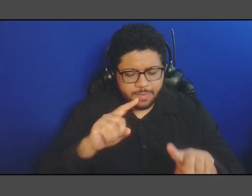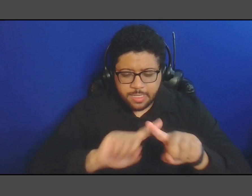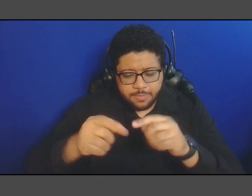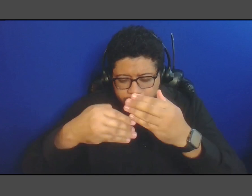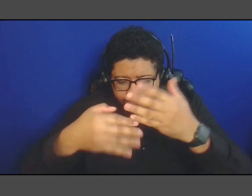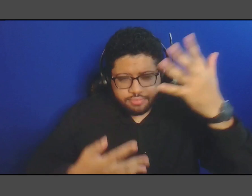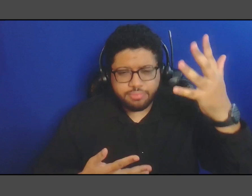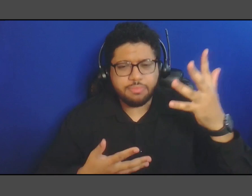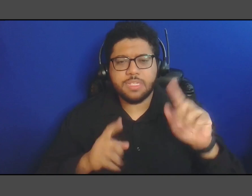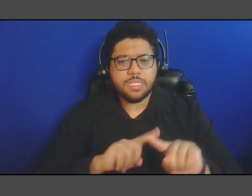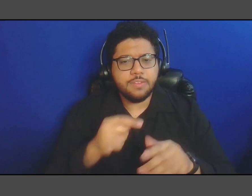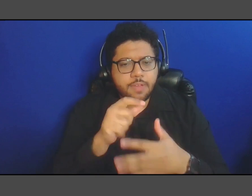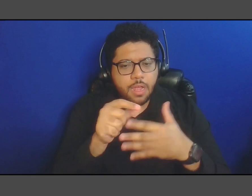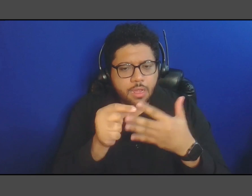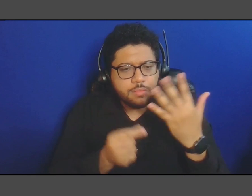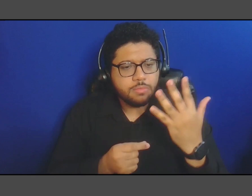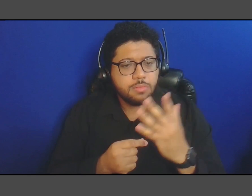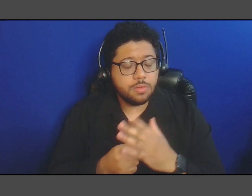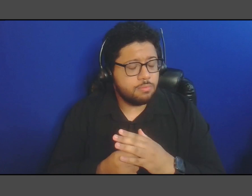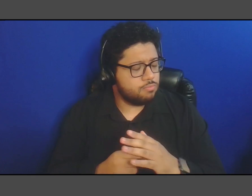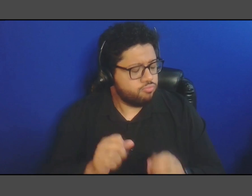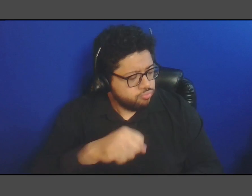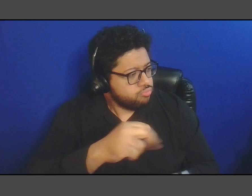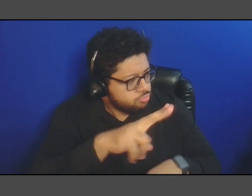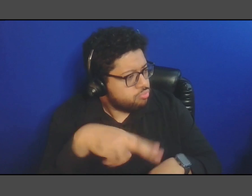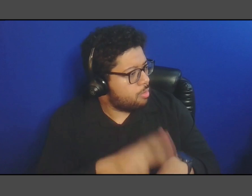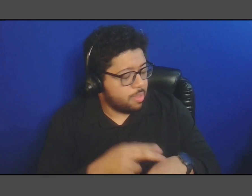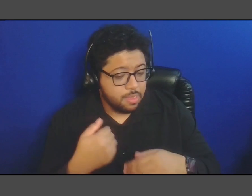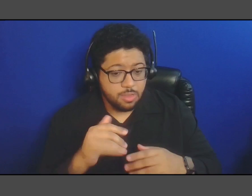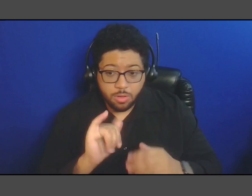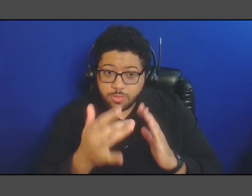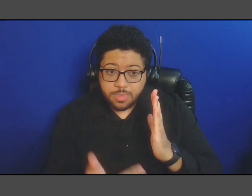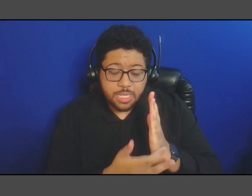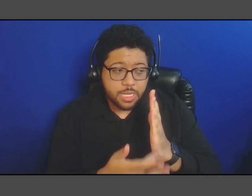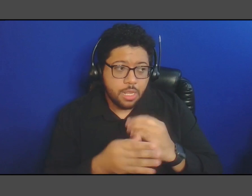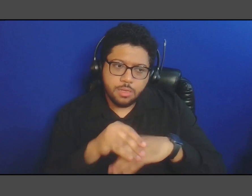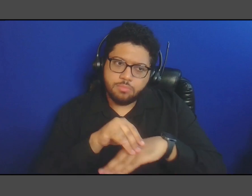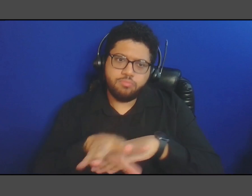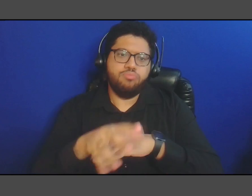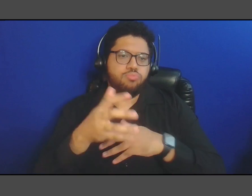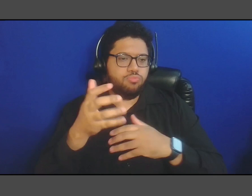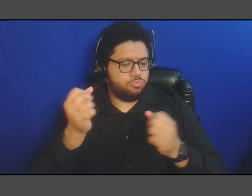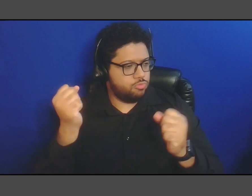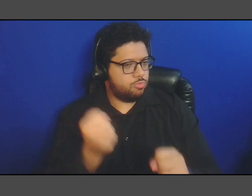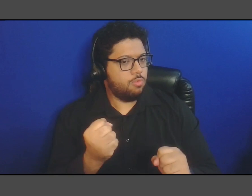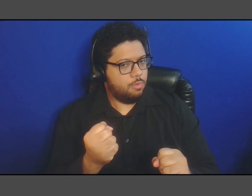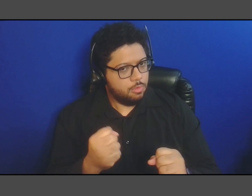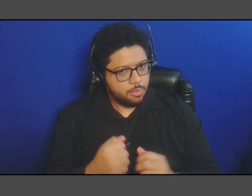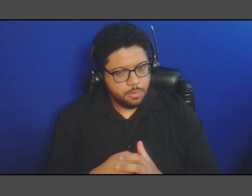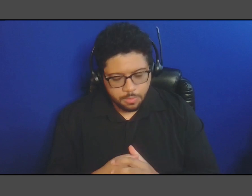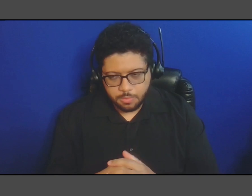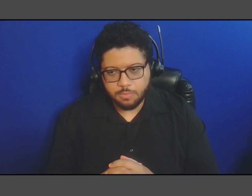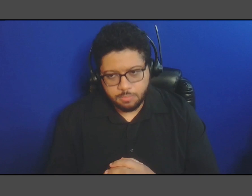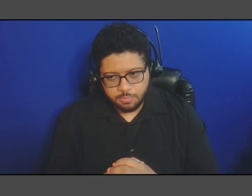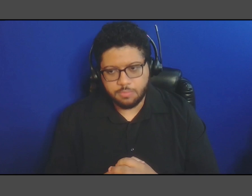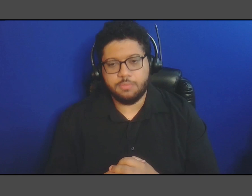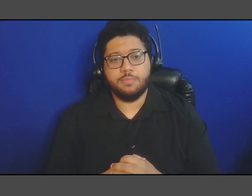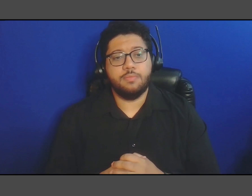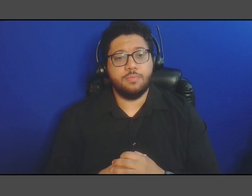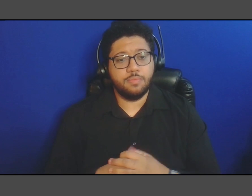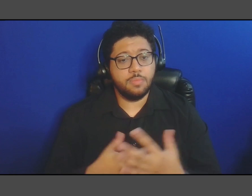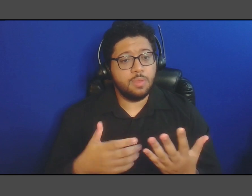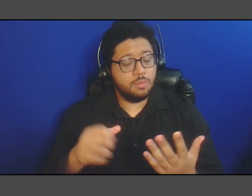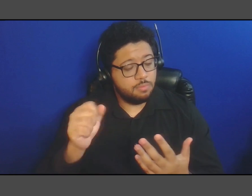technology plays such a large role in how we're getting information across to visitors. But yes, you know, you can go to